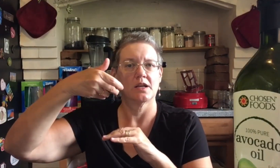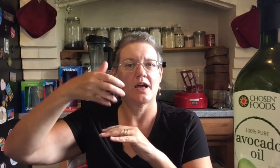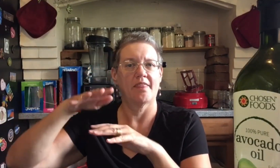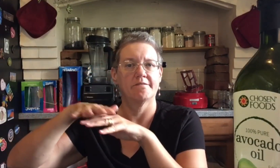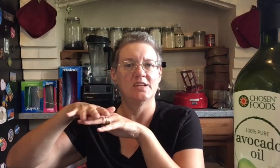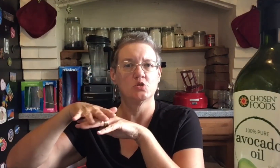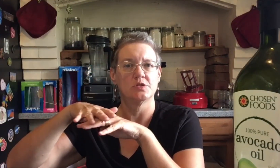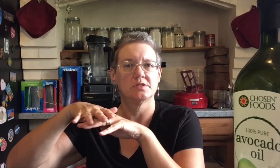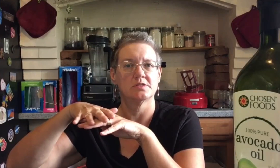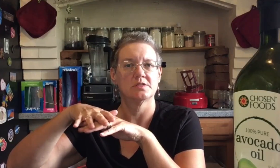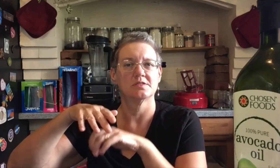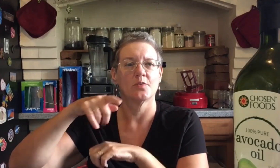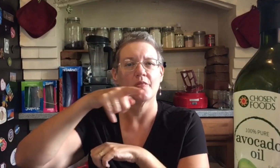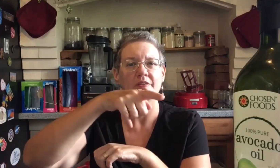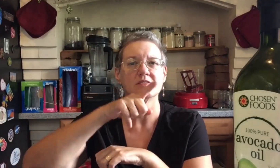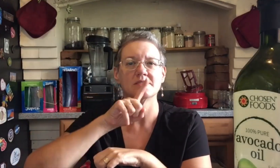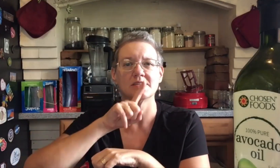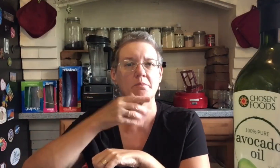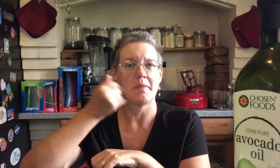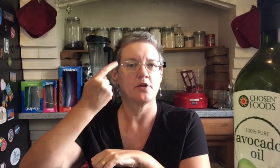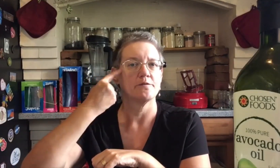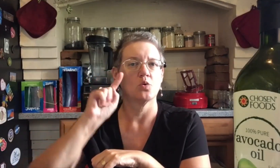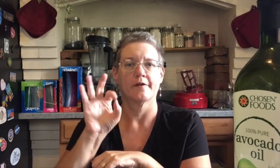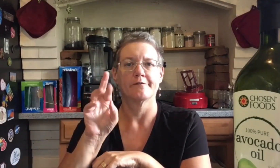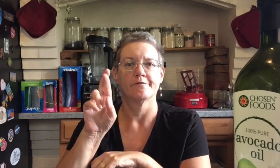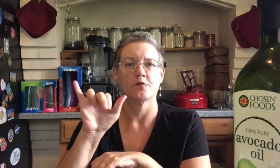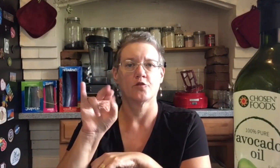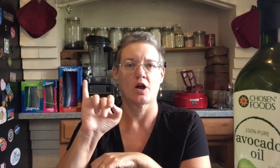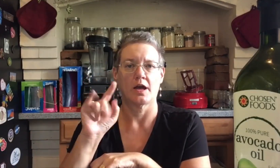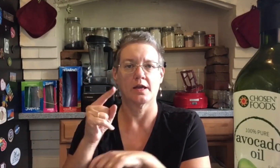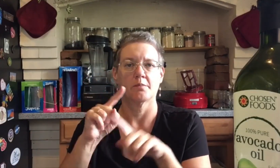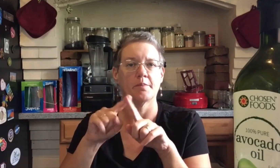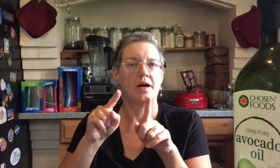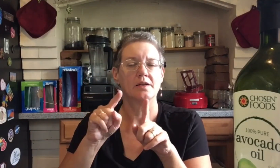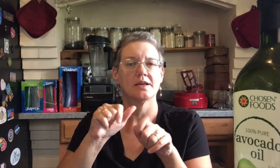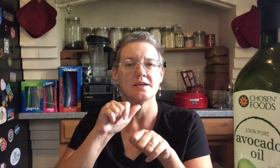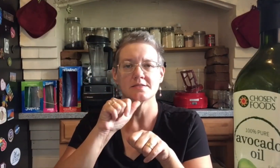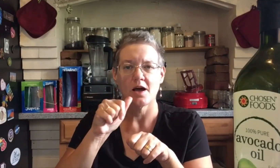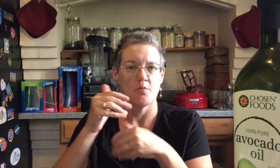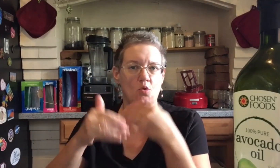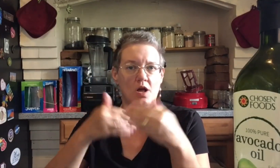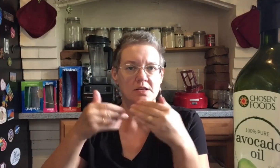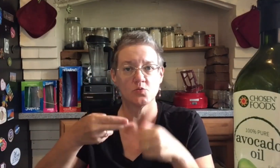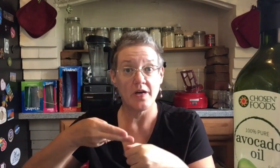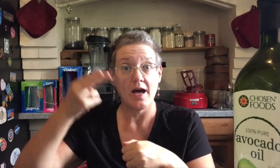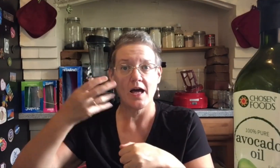processed with high heat or chemicals, so the oil's not damaged or toxic.